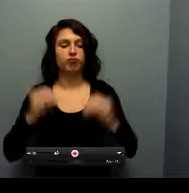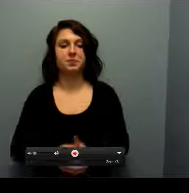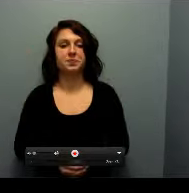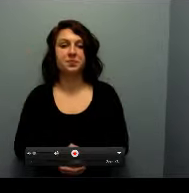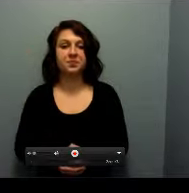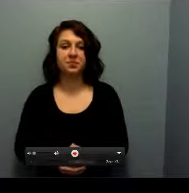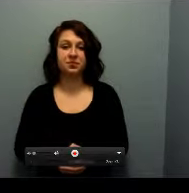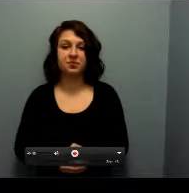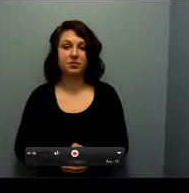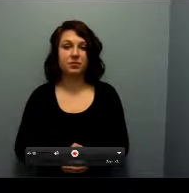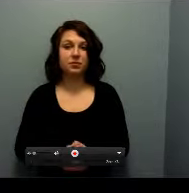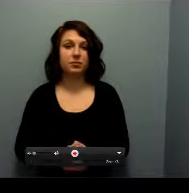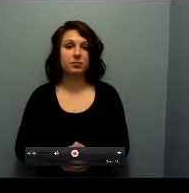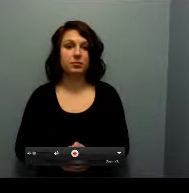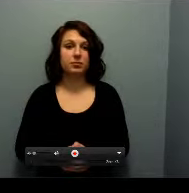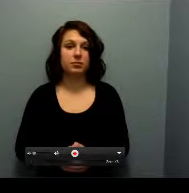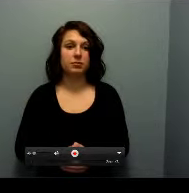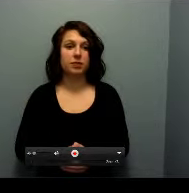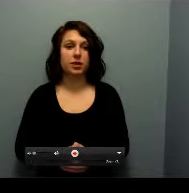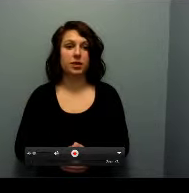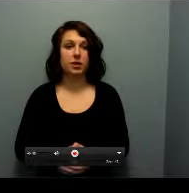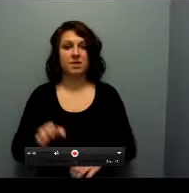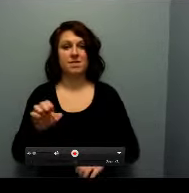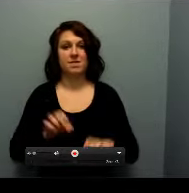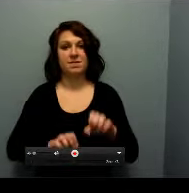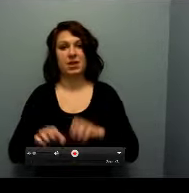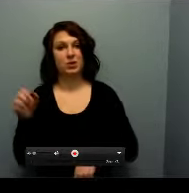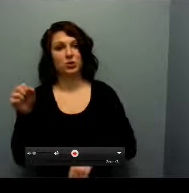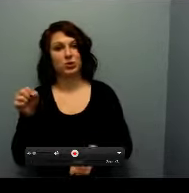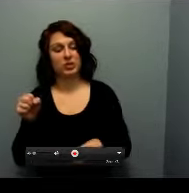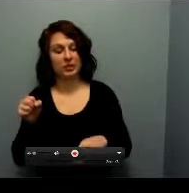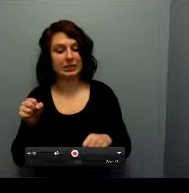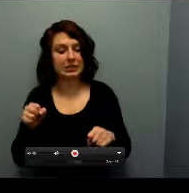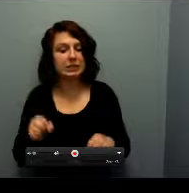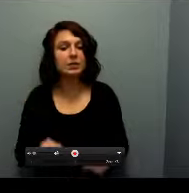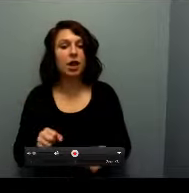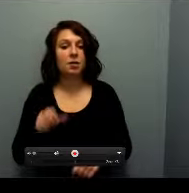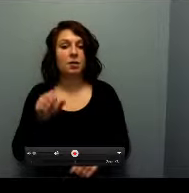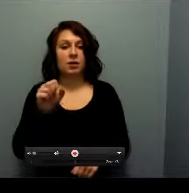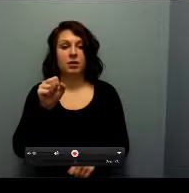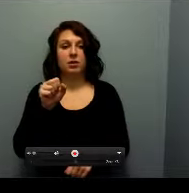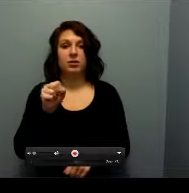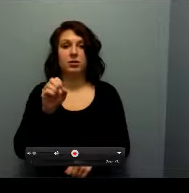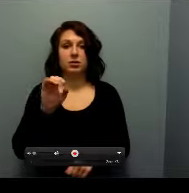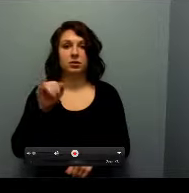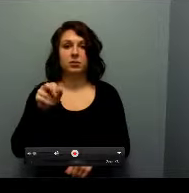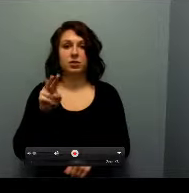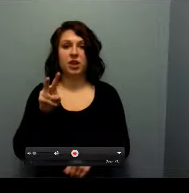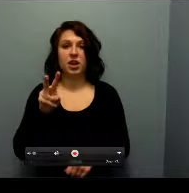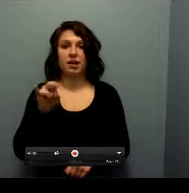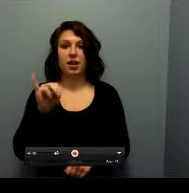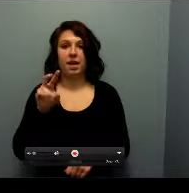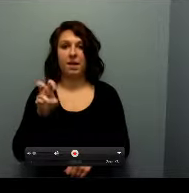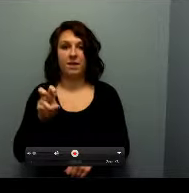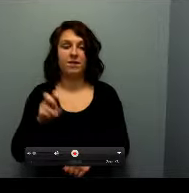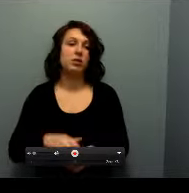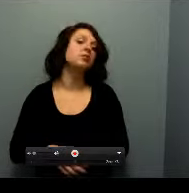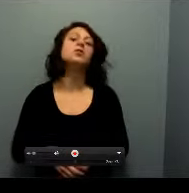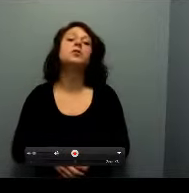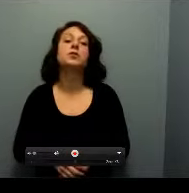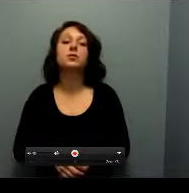Like I said, an evaluation can be a very subjective process, so it's very critical